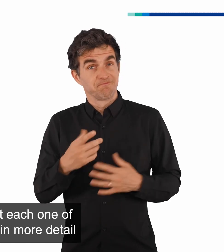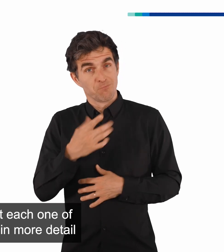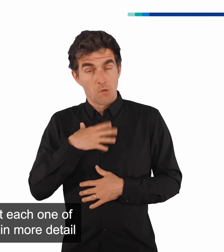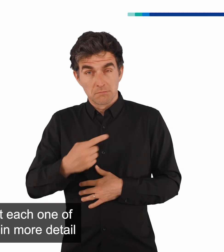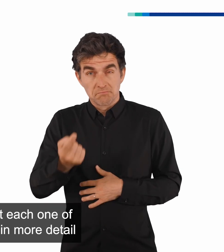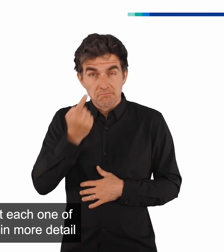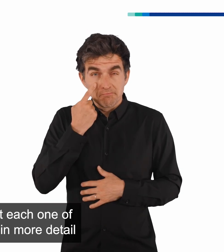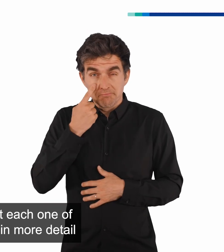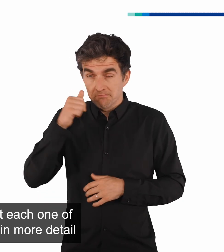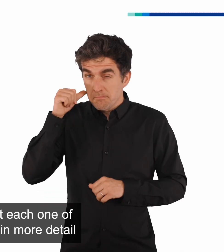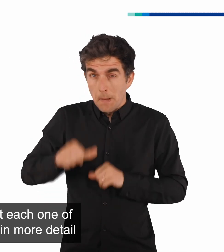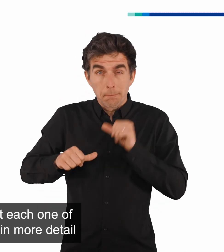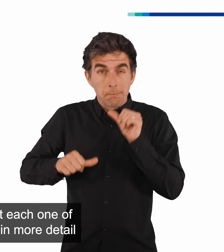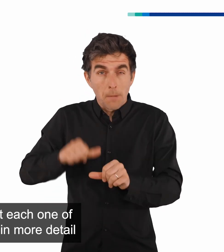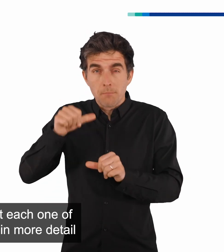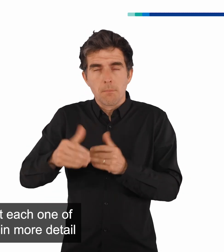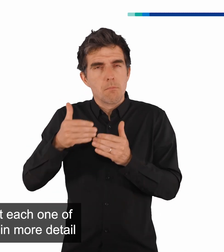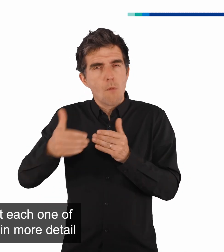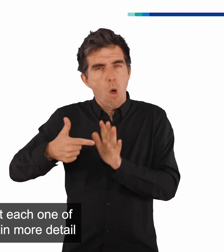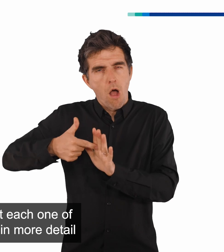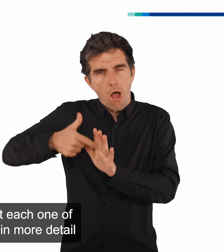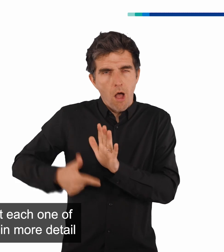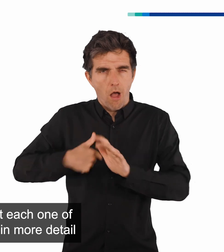Let's look at each one of these steps in more detail.